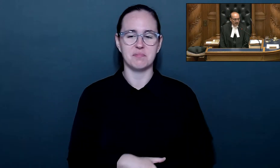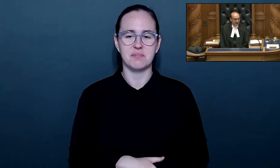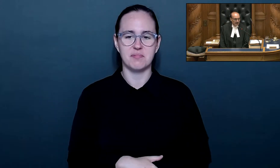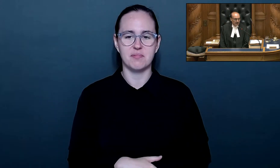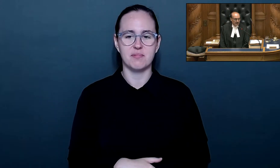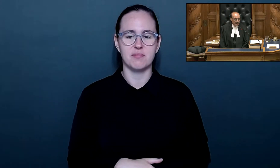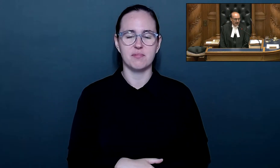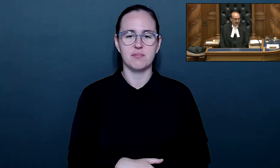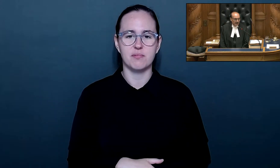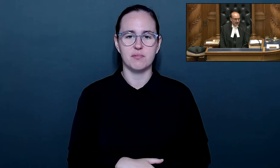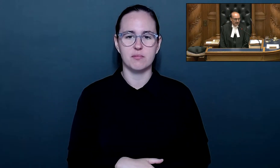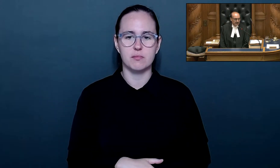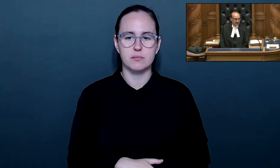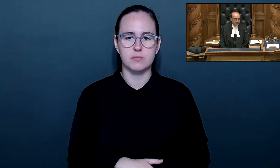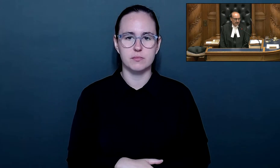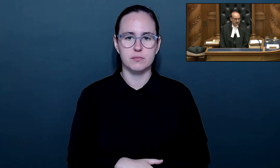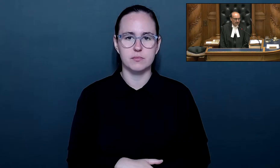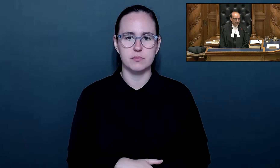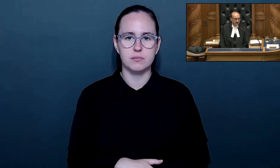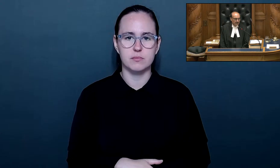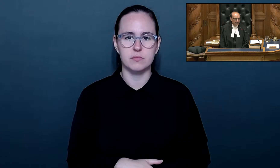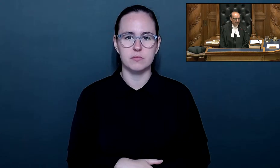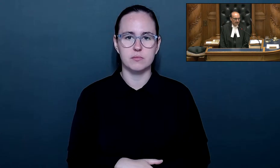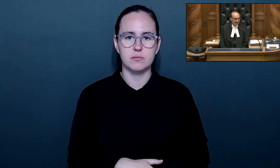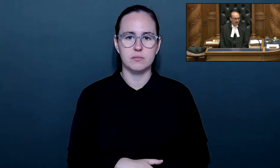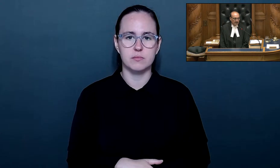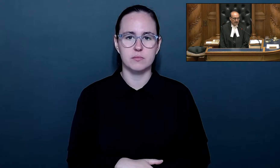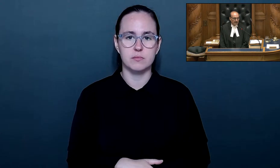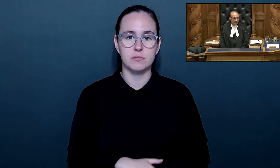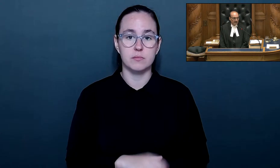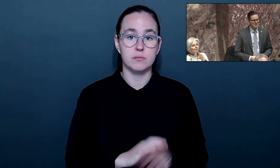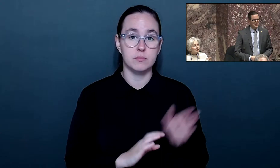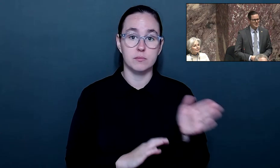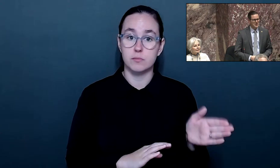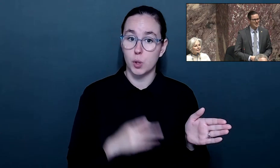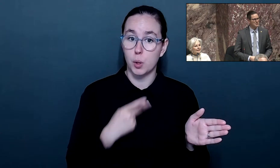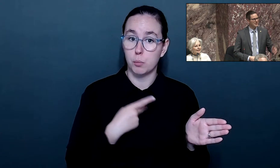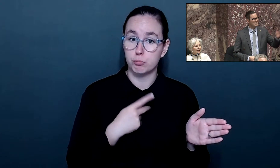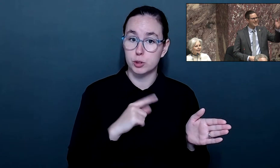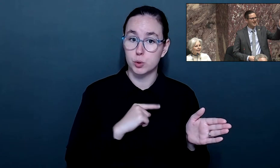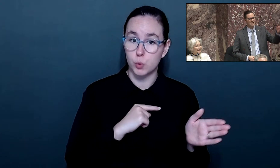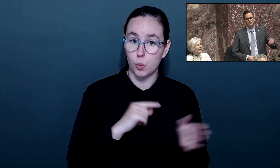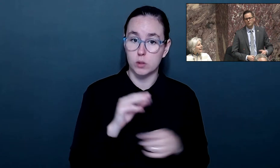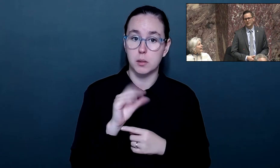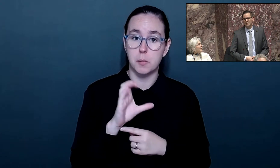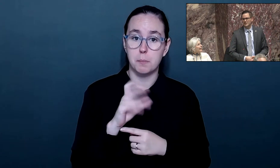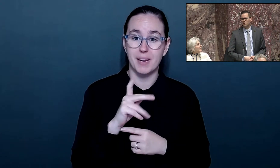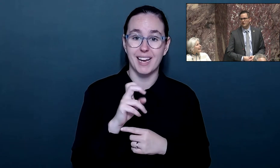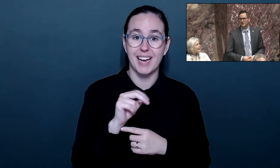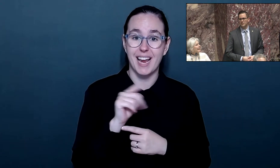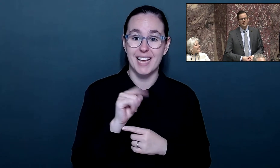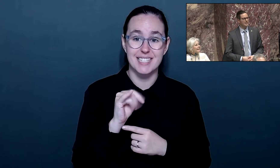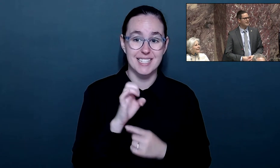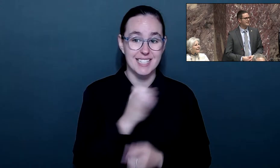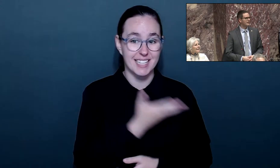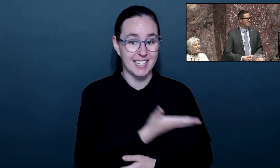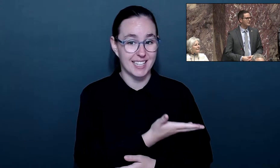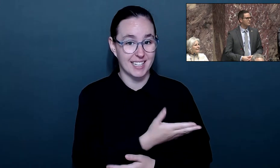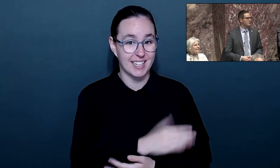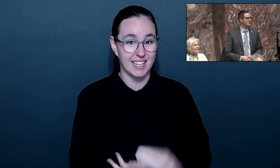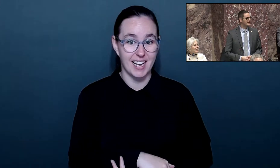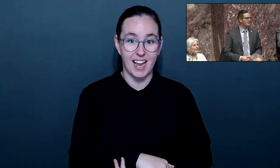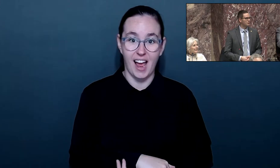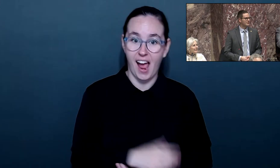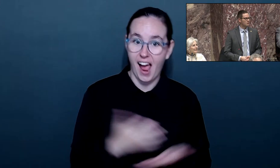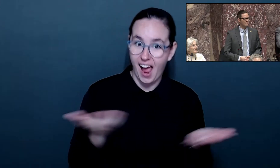Member for Prince George Mackenzie. Thank you, Mr. Speaker. And the Minister of Forest just beat me to the punch, but I'd really like to welcome the